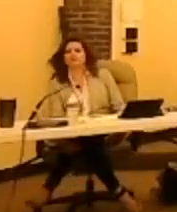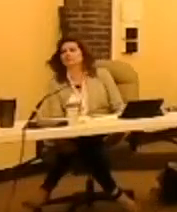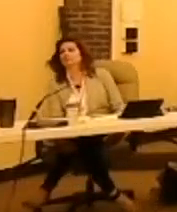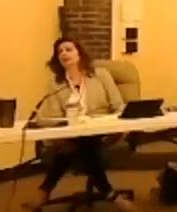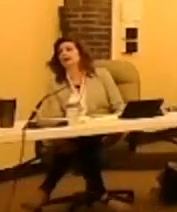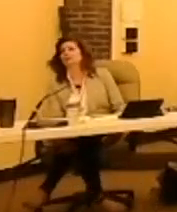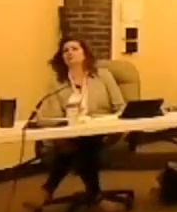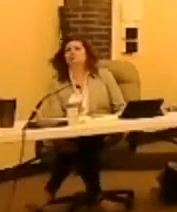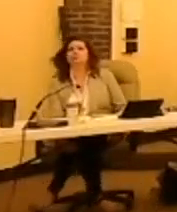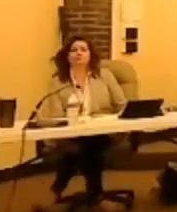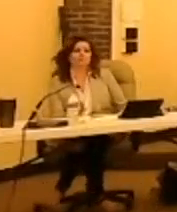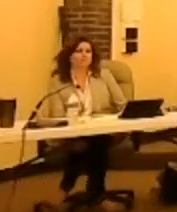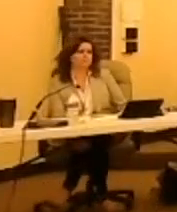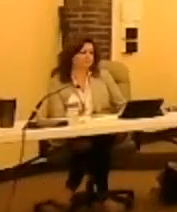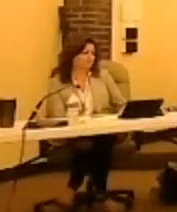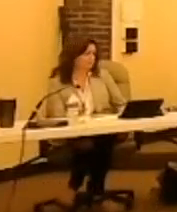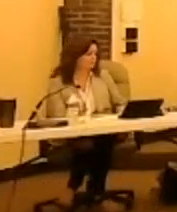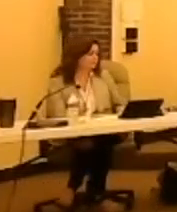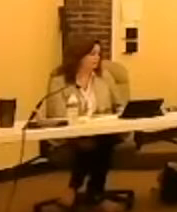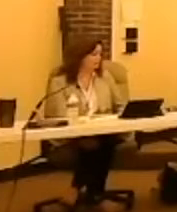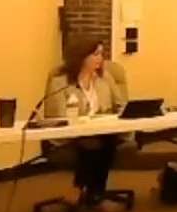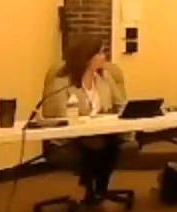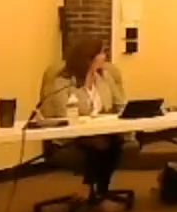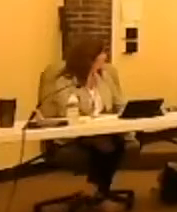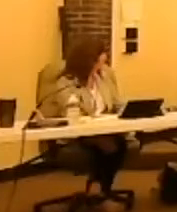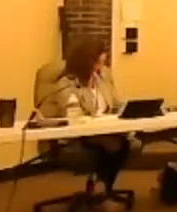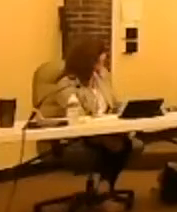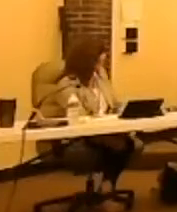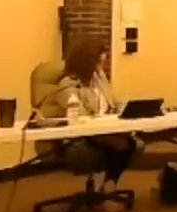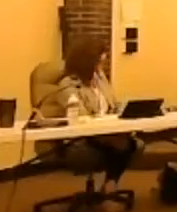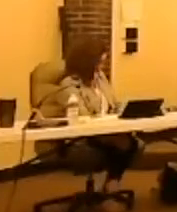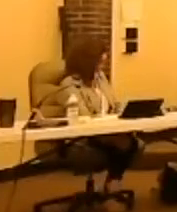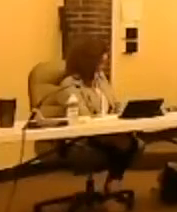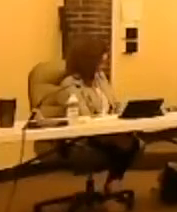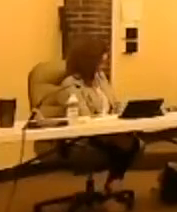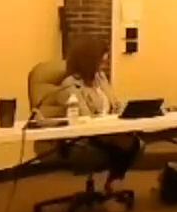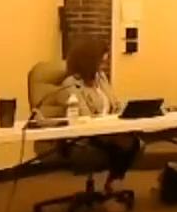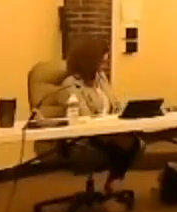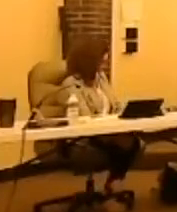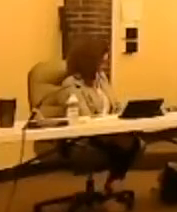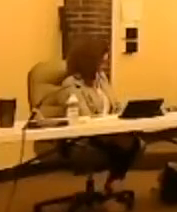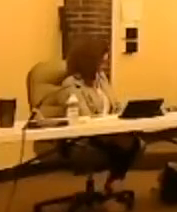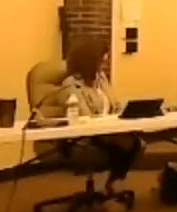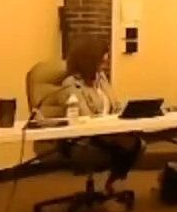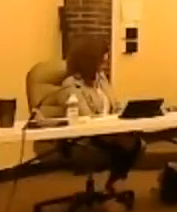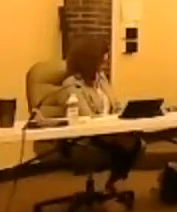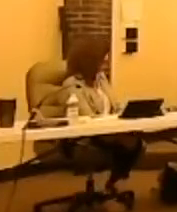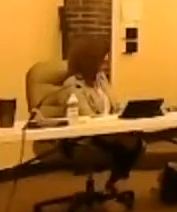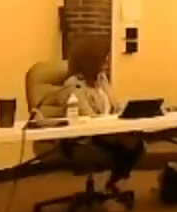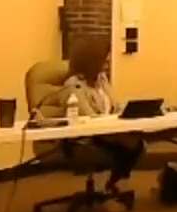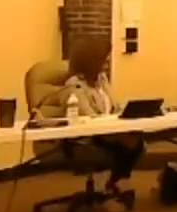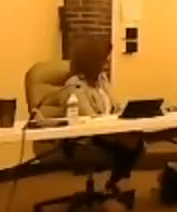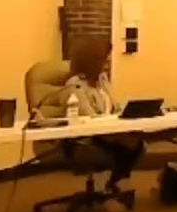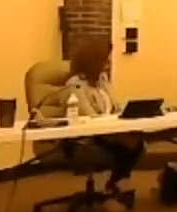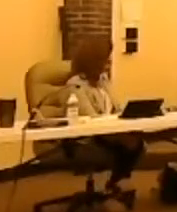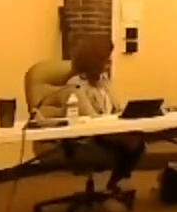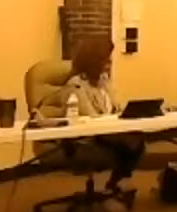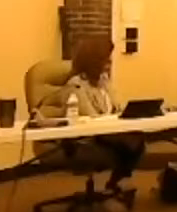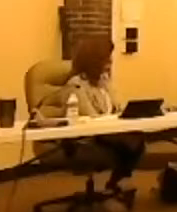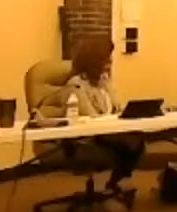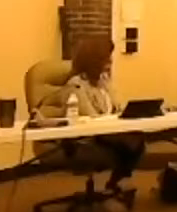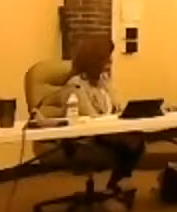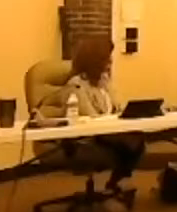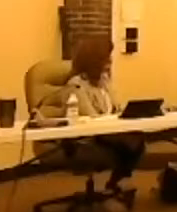I don't know. Joe went shopping and we needed cereal. And normally, I'm aiming